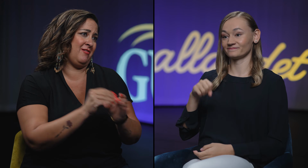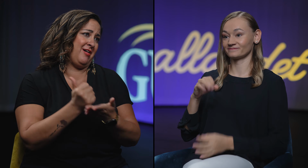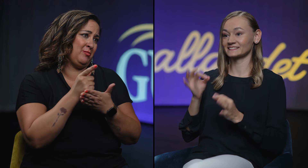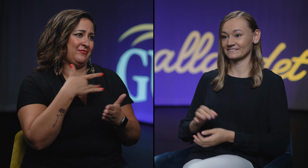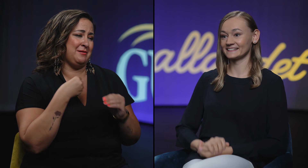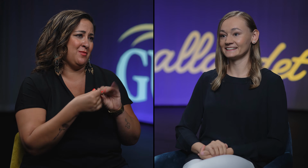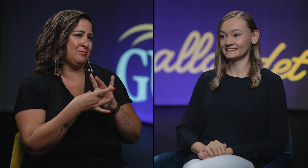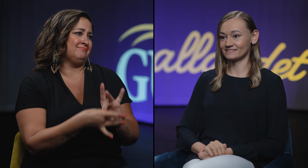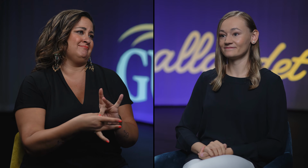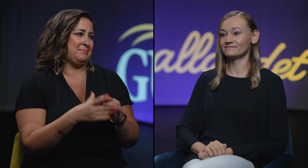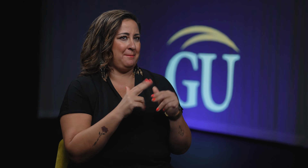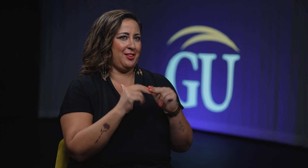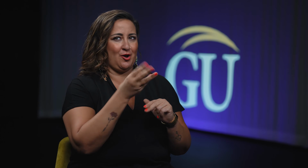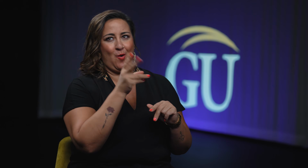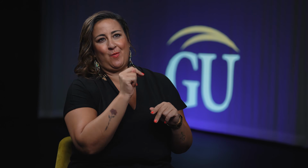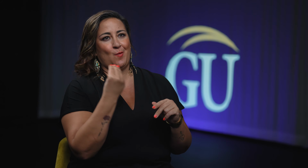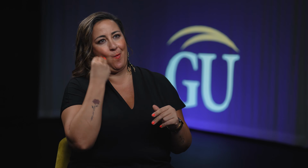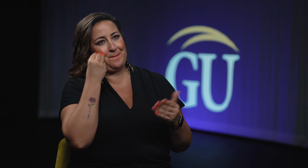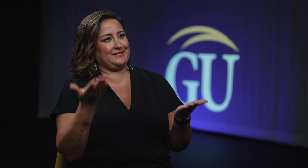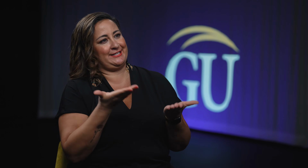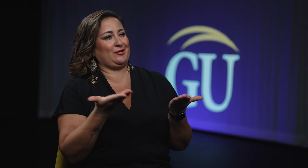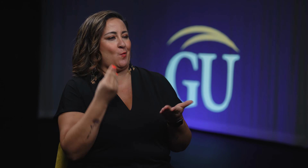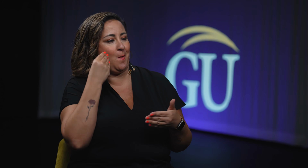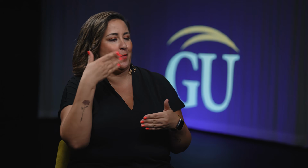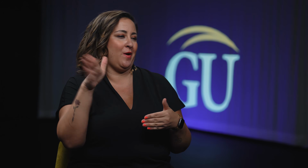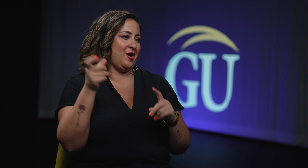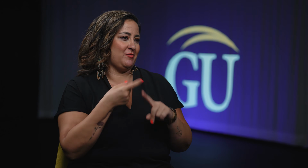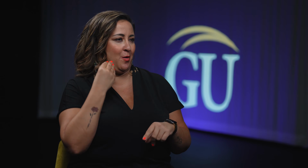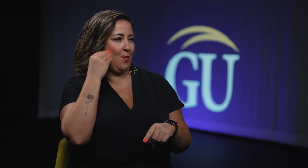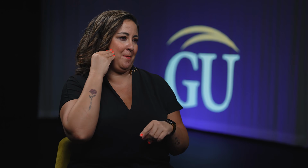helped you feel more connected and to build your own home away from home.